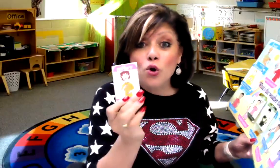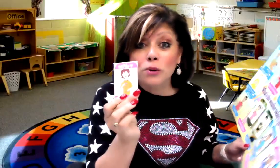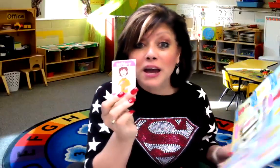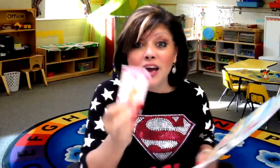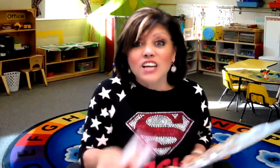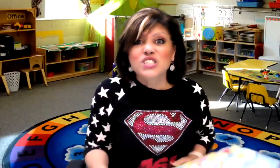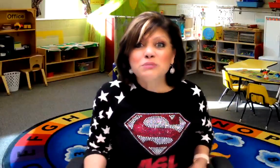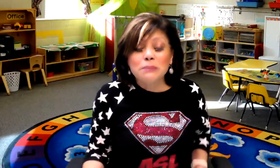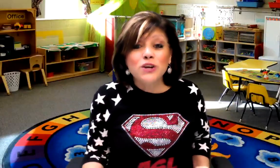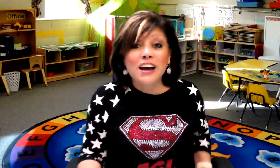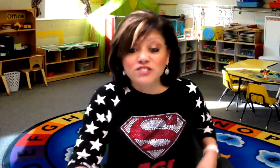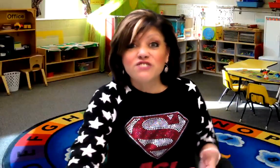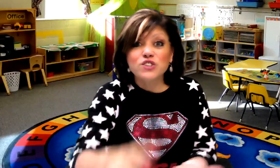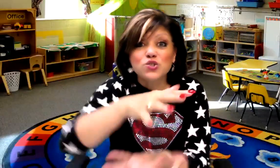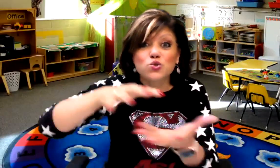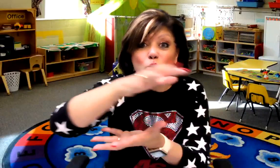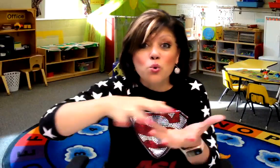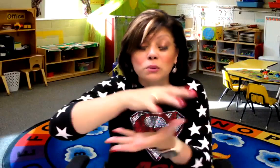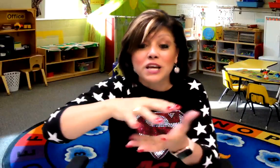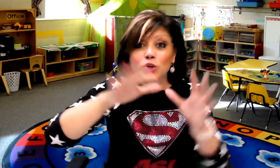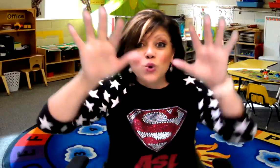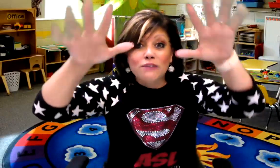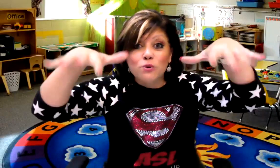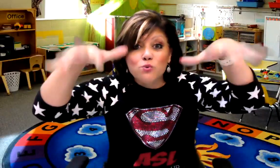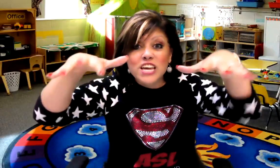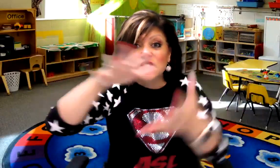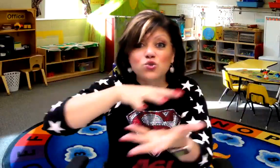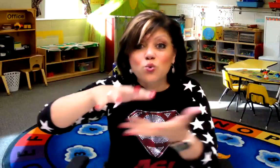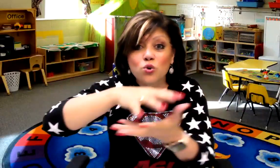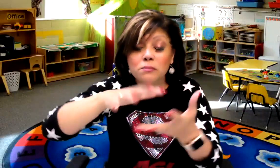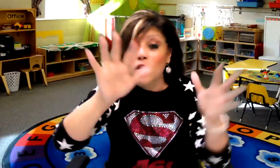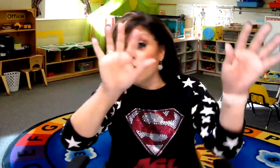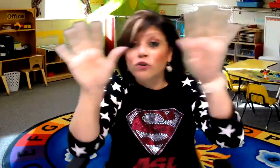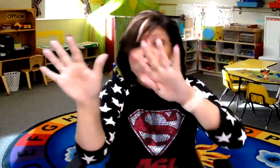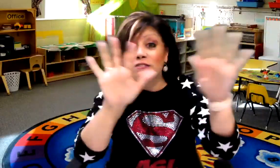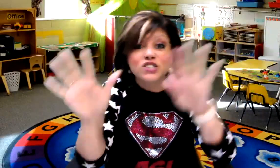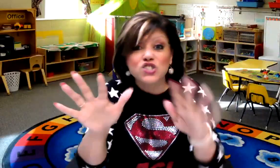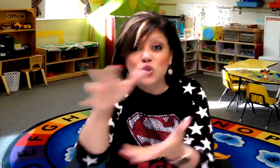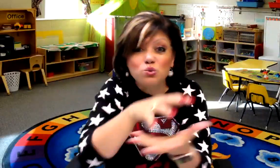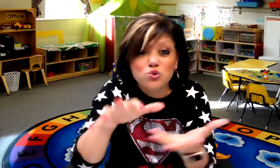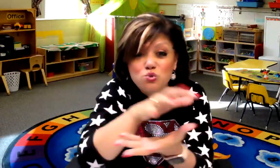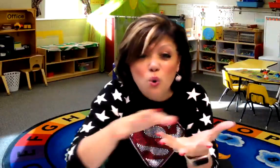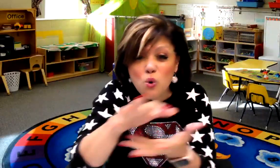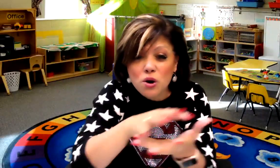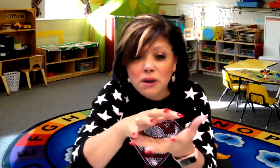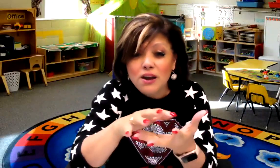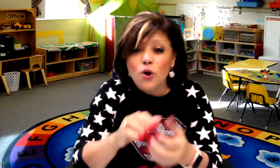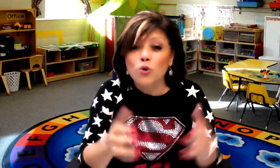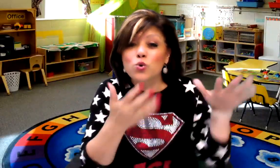Storm. Sometimes you have different storm. You have a rainstorm, or you have a snowstorm, or you have